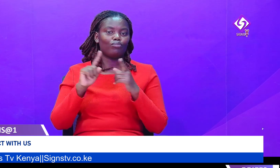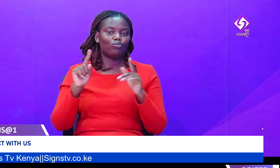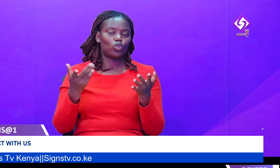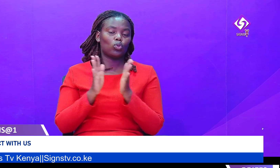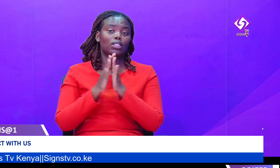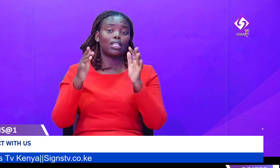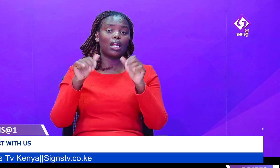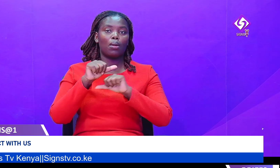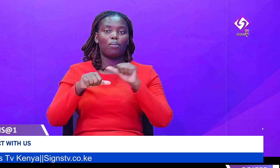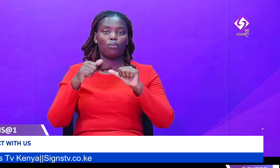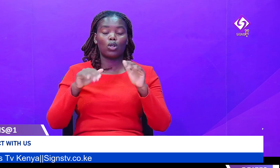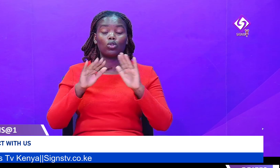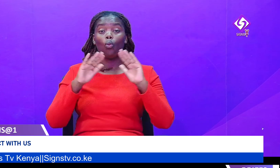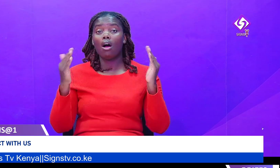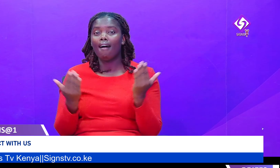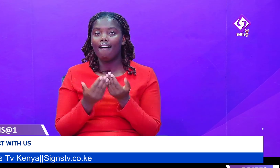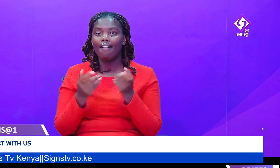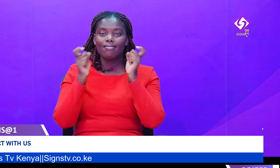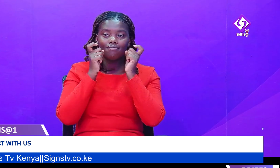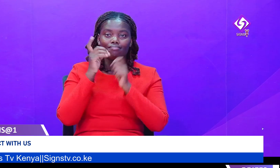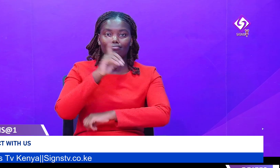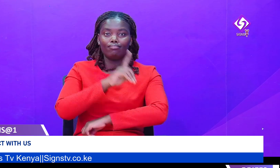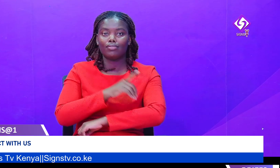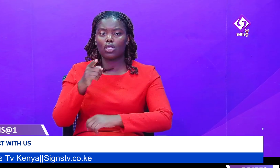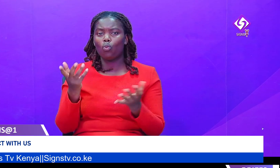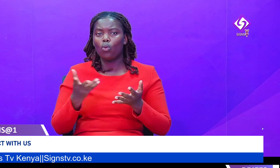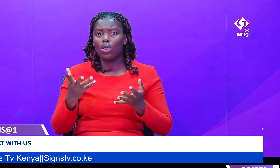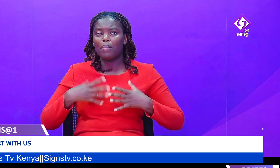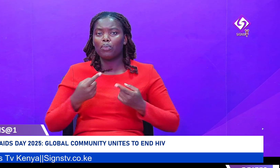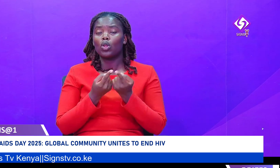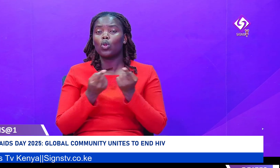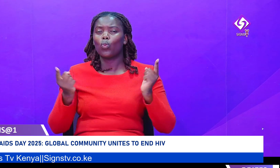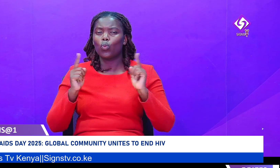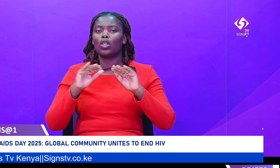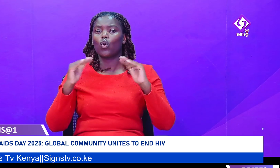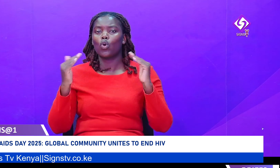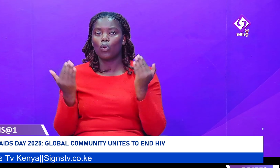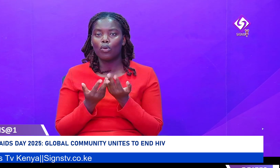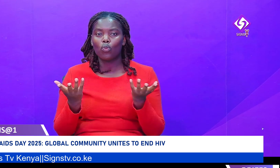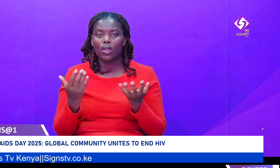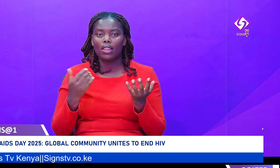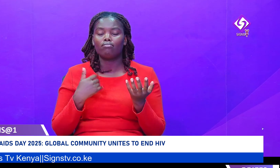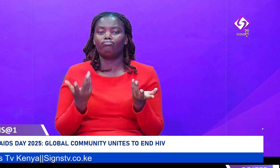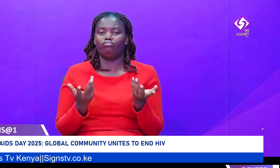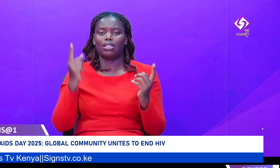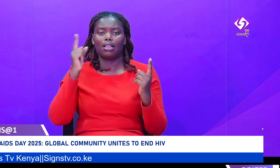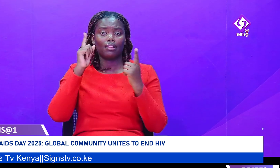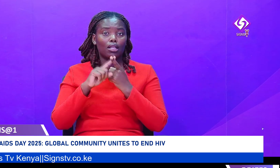1st December marks World AIDS Day, a day when people across the globe come together to create awareness about HIV and